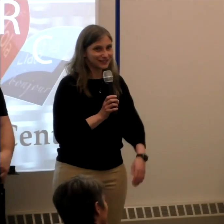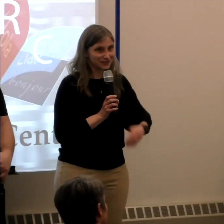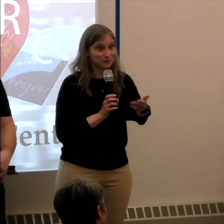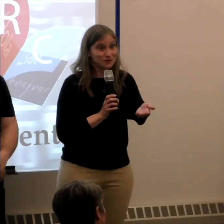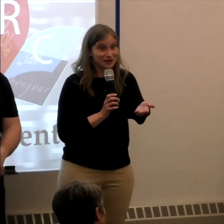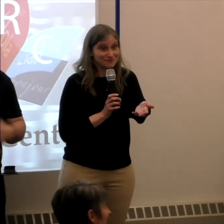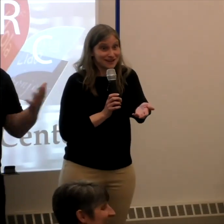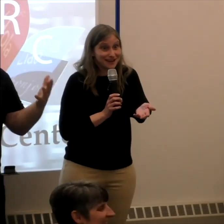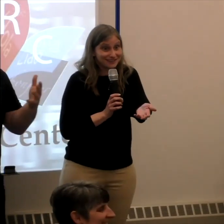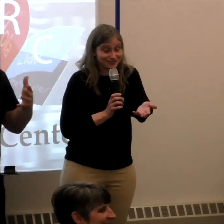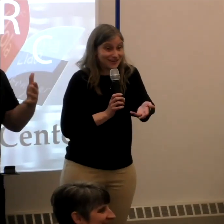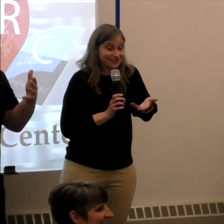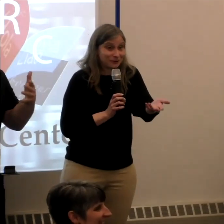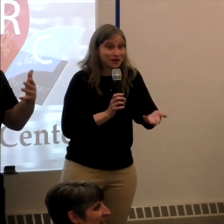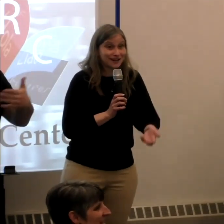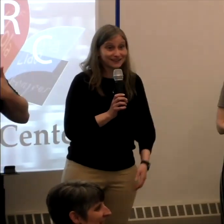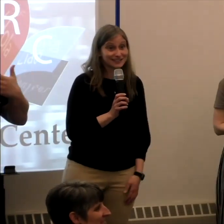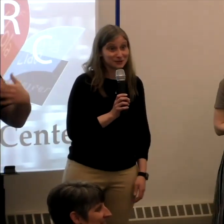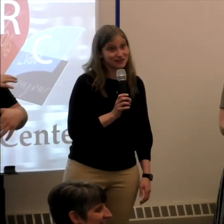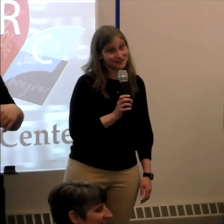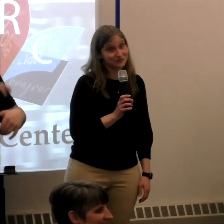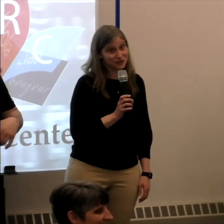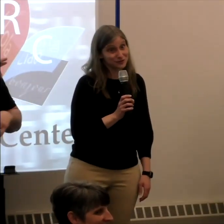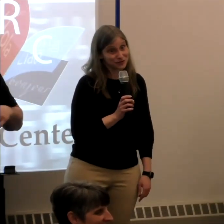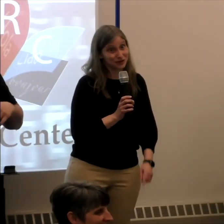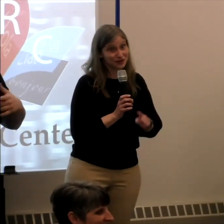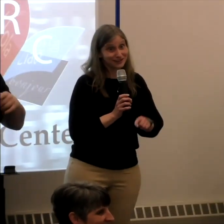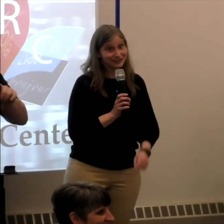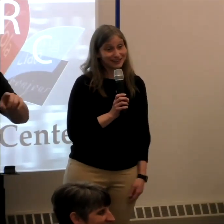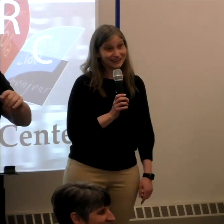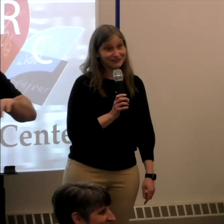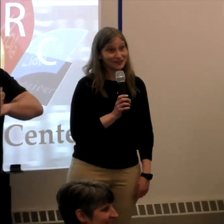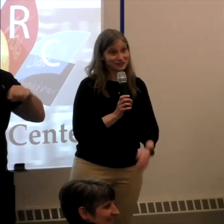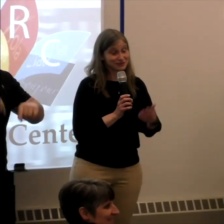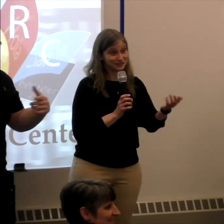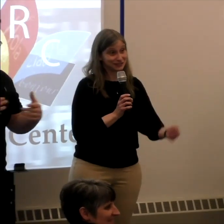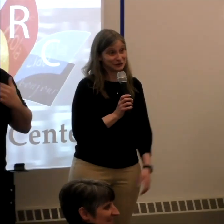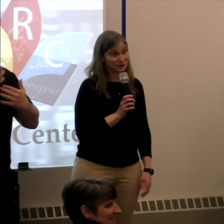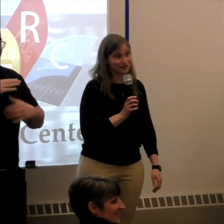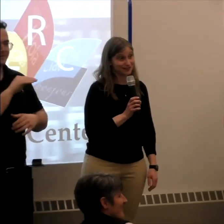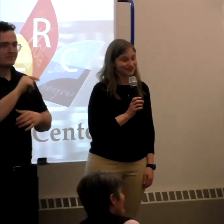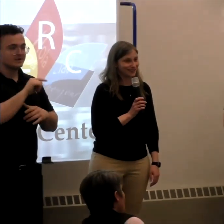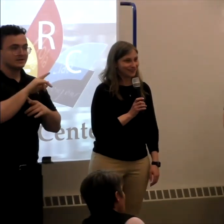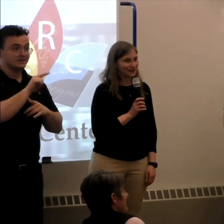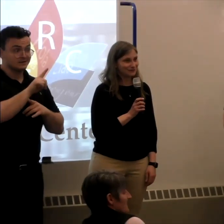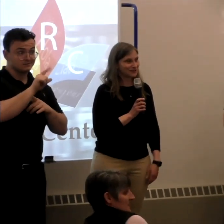Do a thing. Well, the program at Cornell is here because of you. So thank you also, Matilda and Nora.